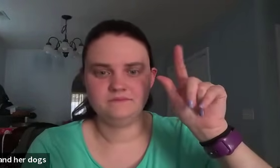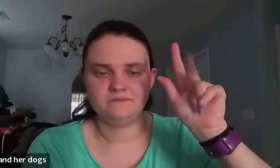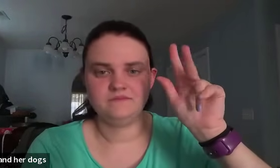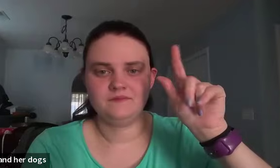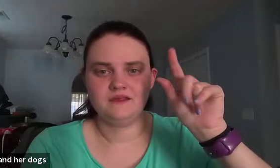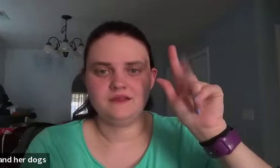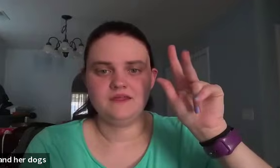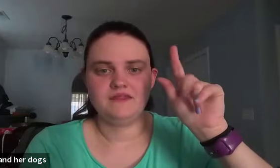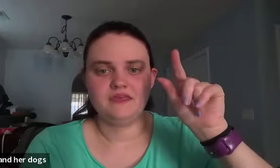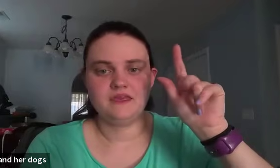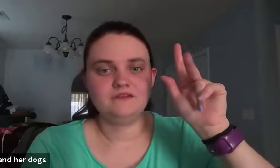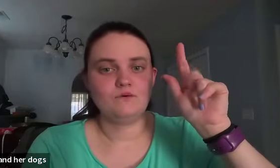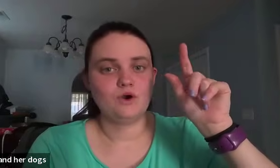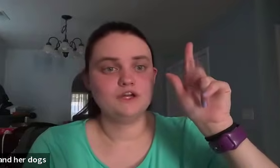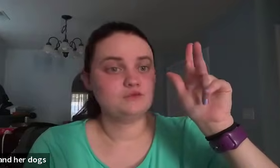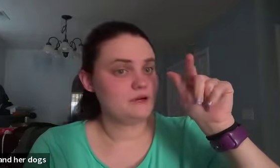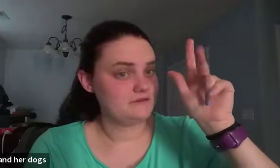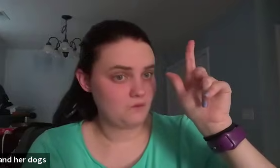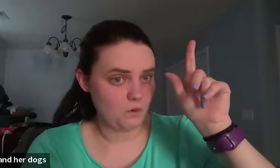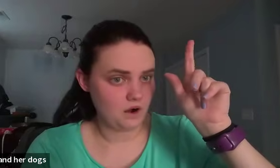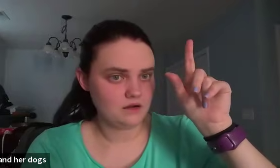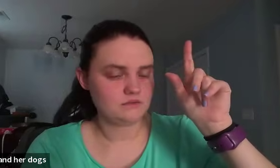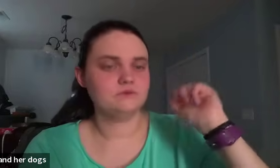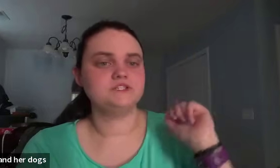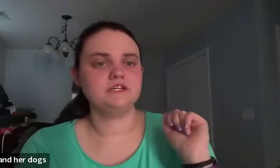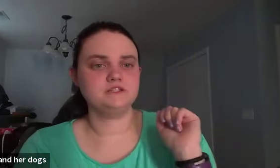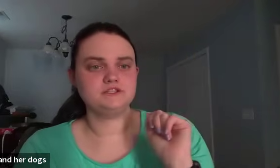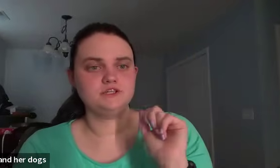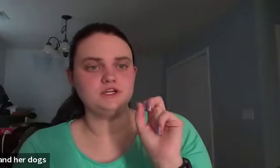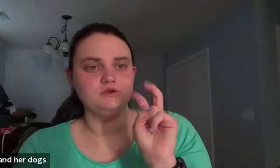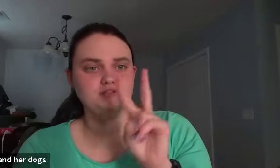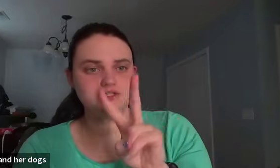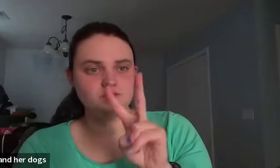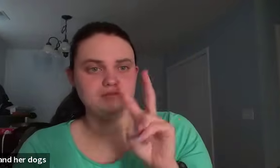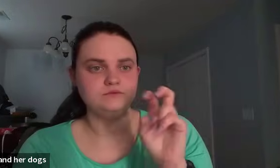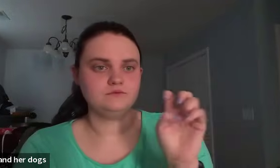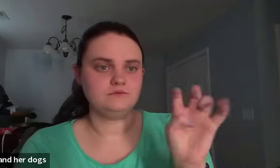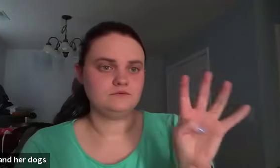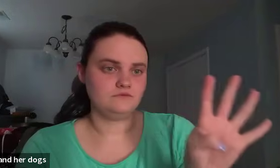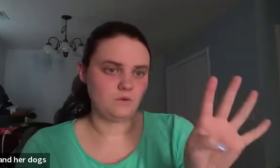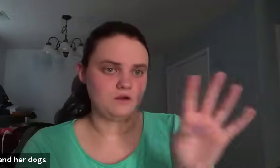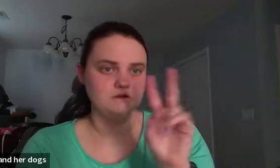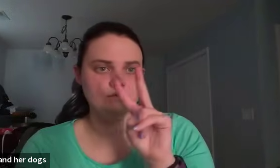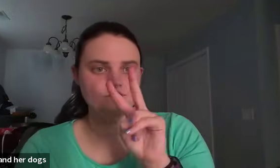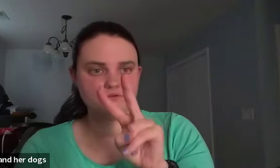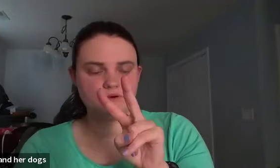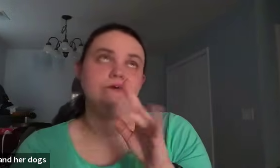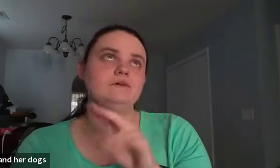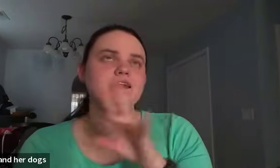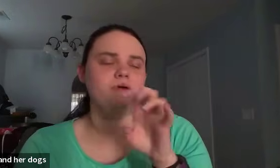Okay. Then for 24, what you're going to do is you're going to go 2, 4. Well, I know